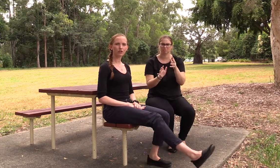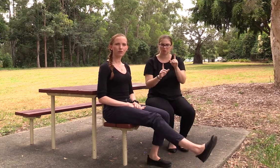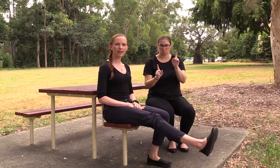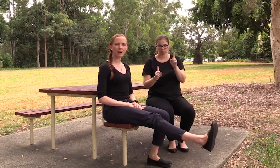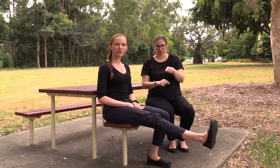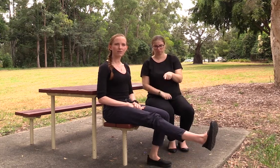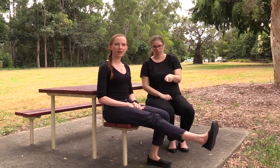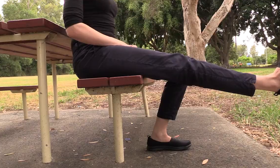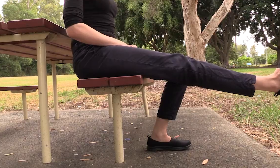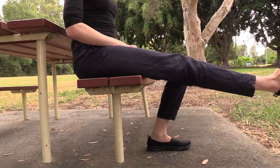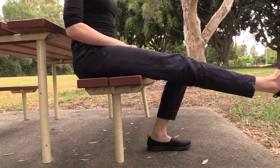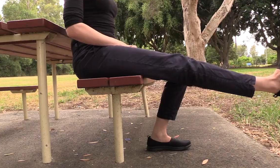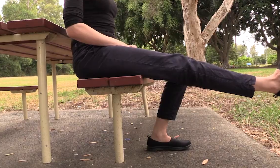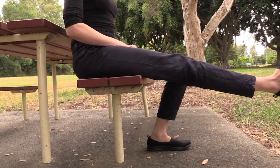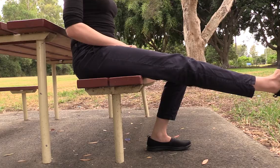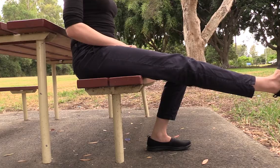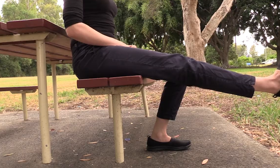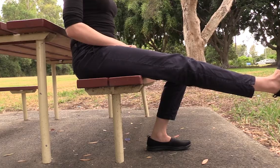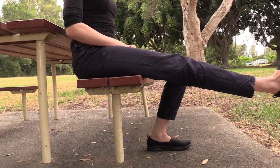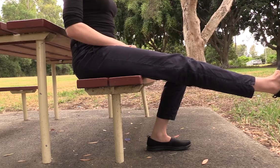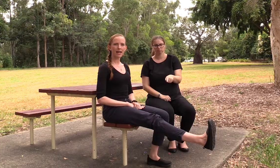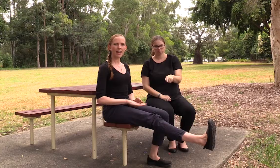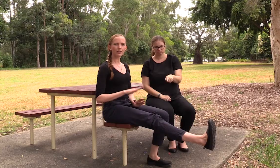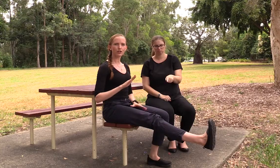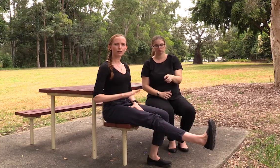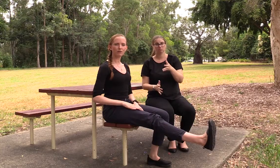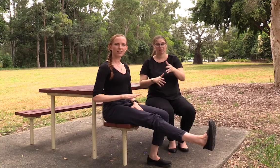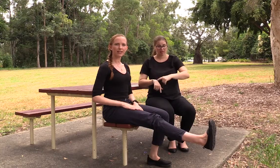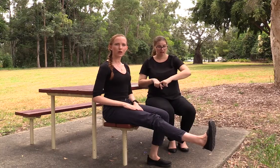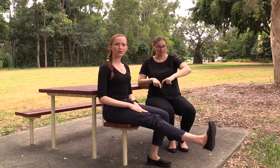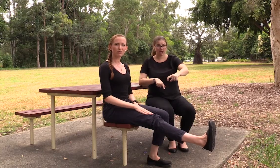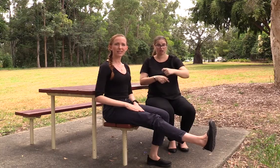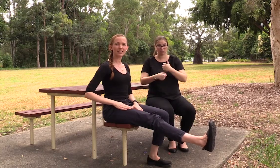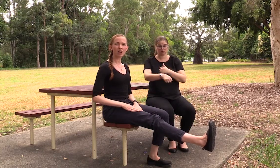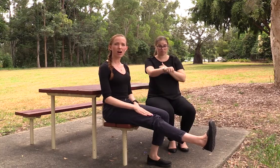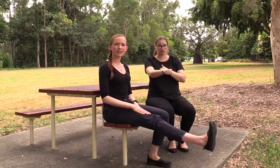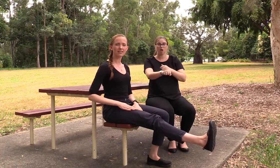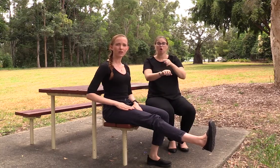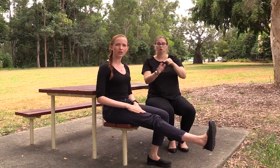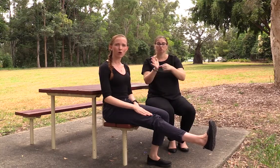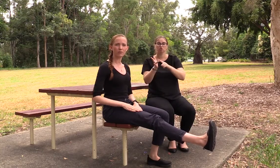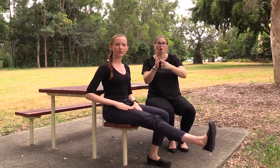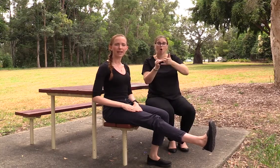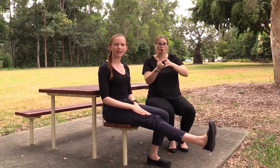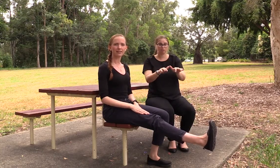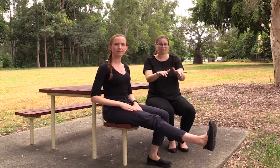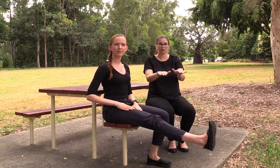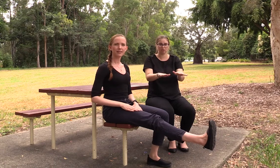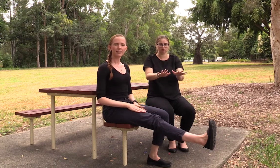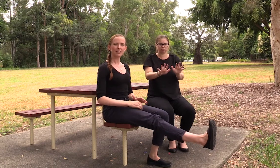legs straight up in front, pull your toes up, and you should feel it goes really tight on the top of your